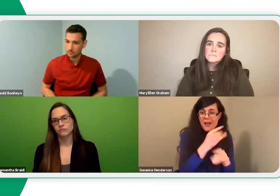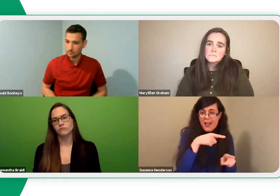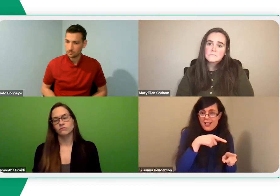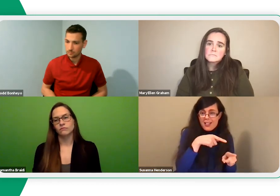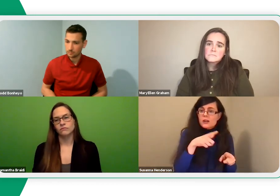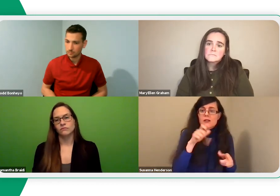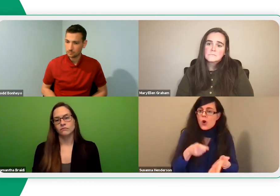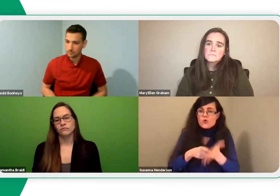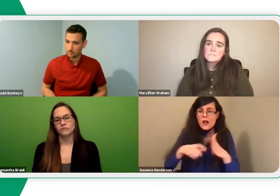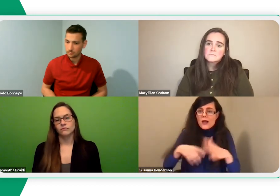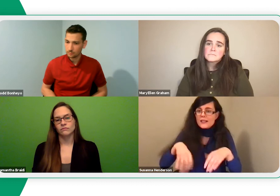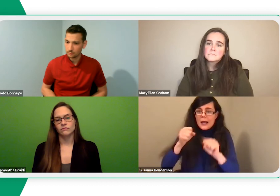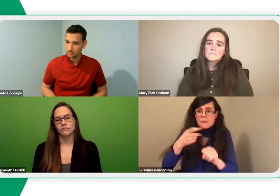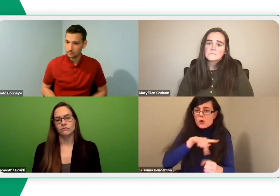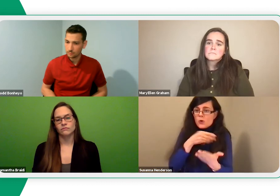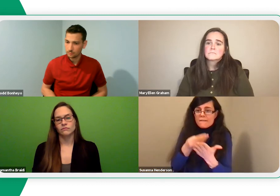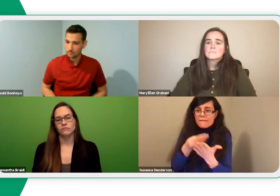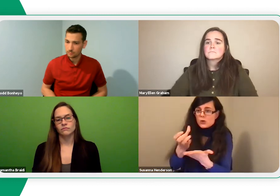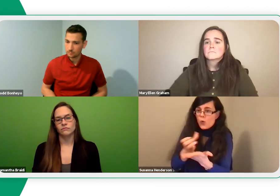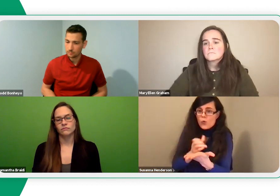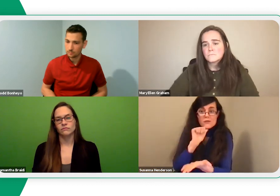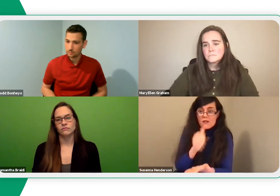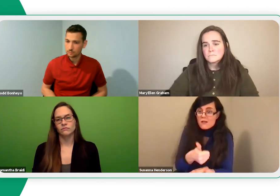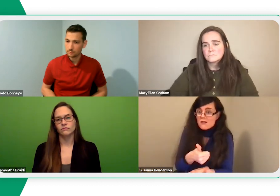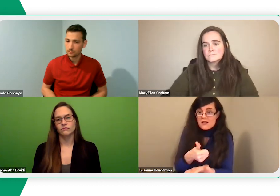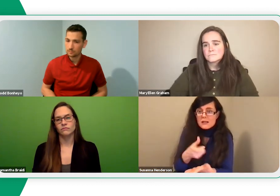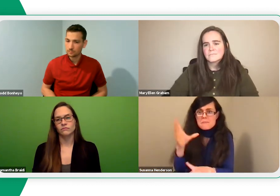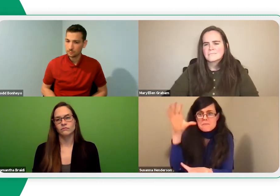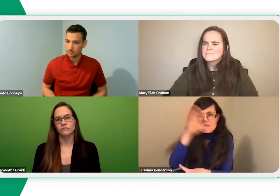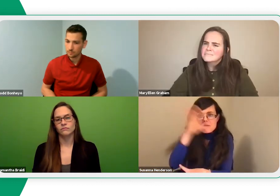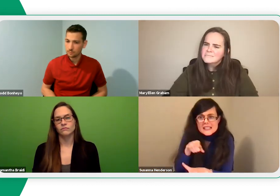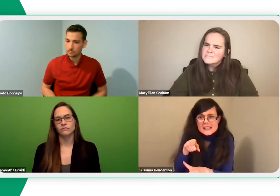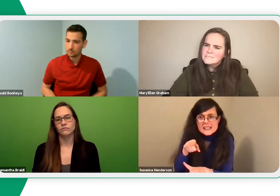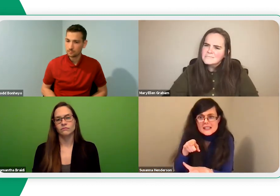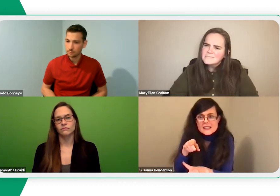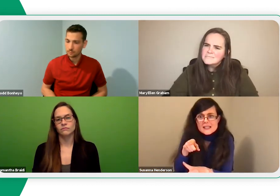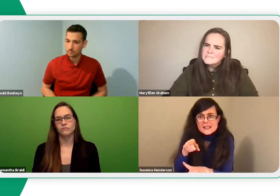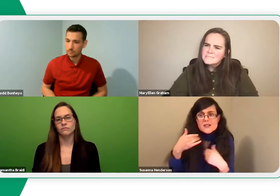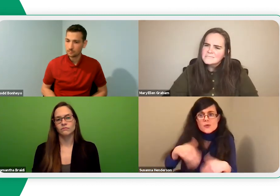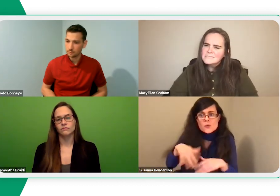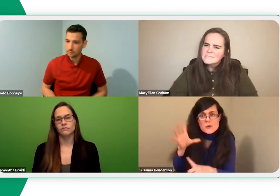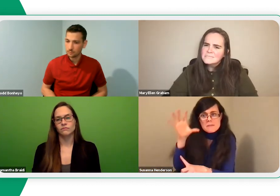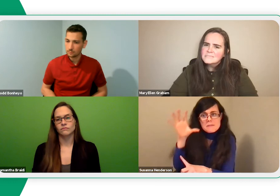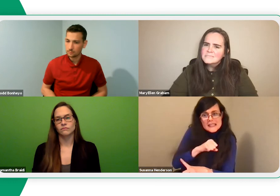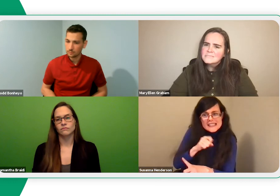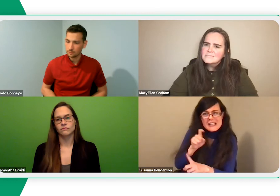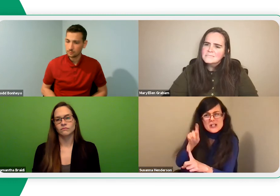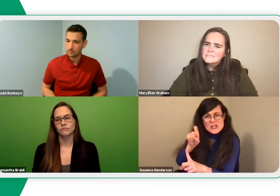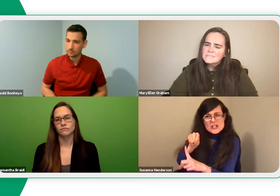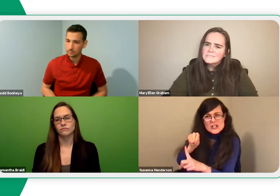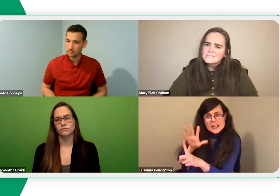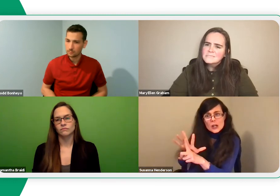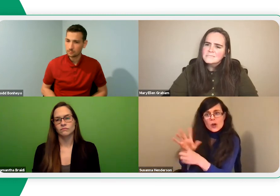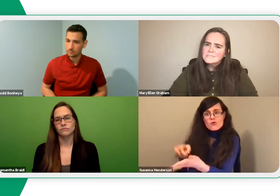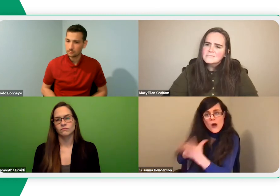your science, technology, engineering, mathematics. You're not required to take personal finance. Those students in those